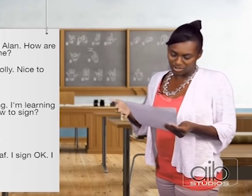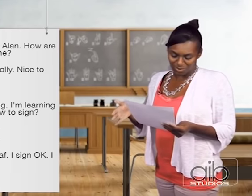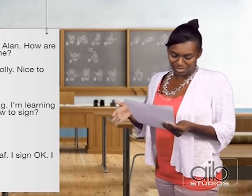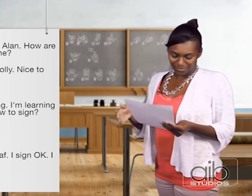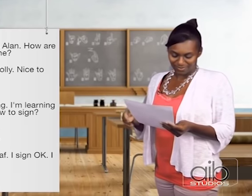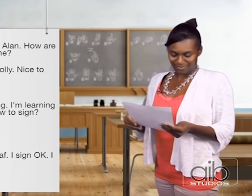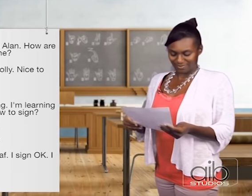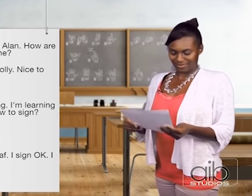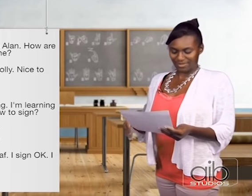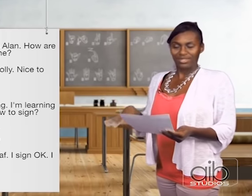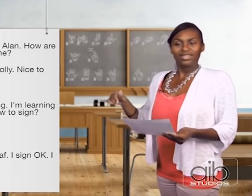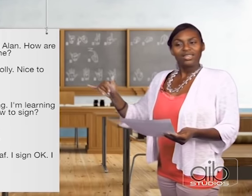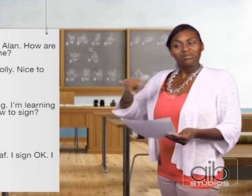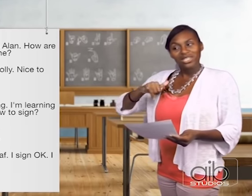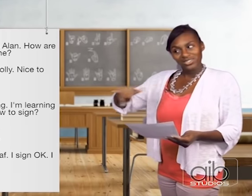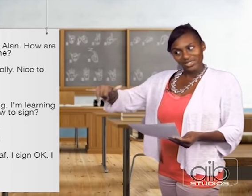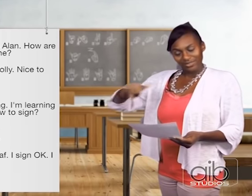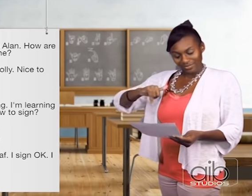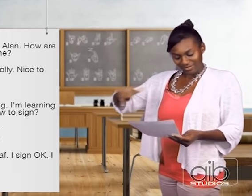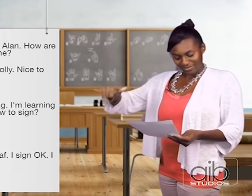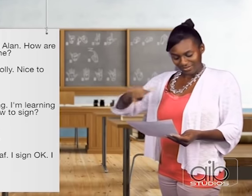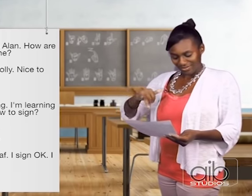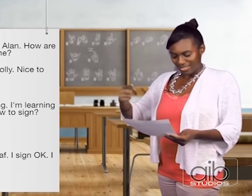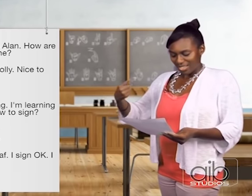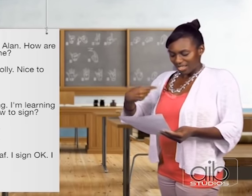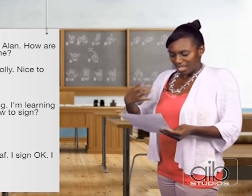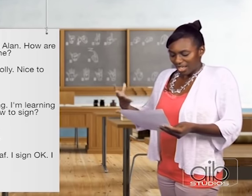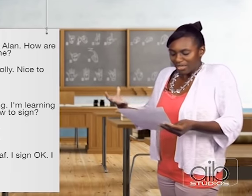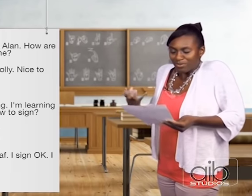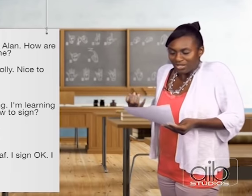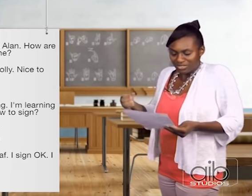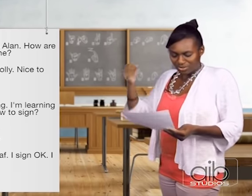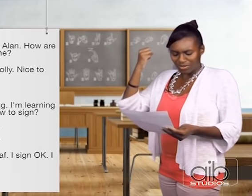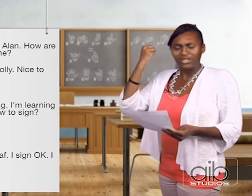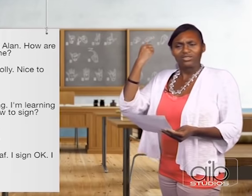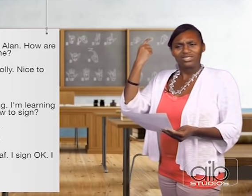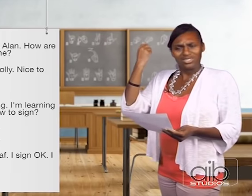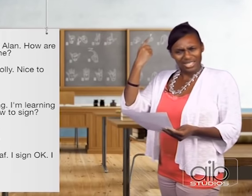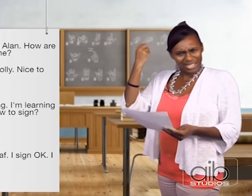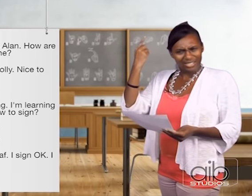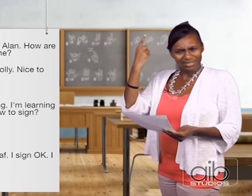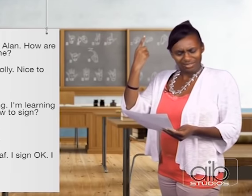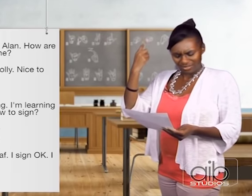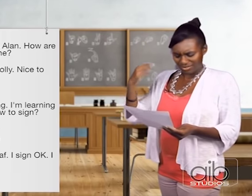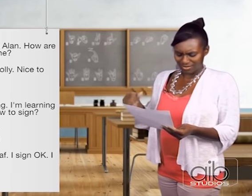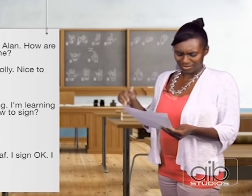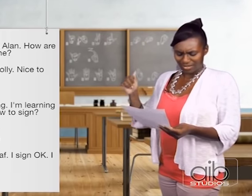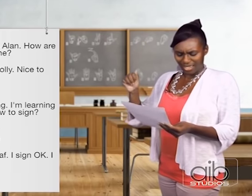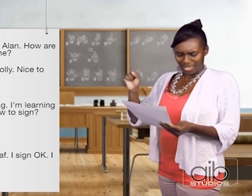interchangeably. Me too. I want to understand